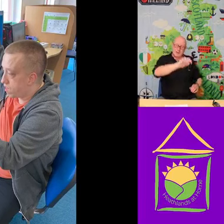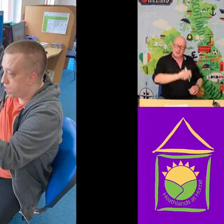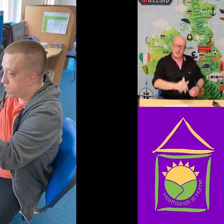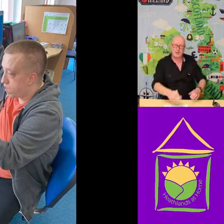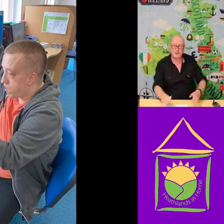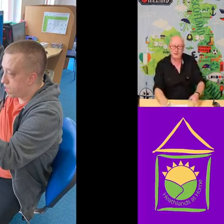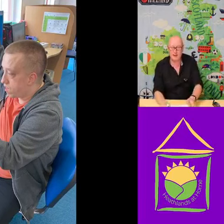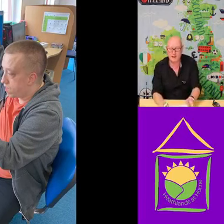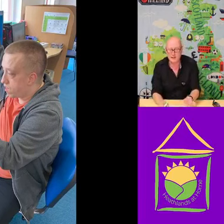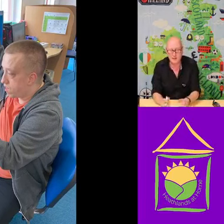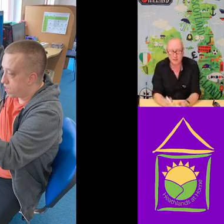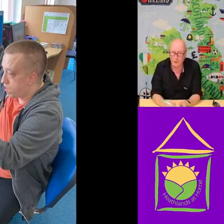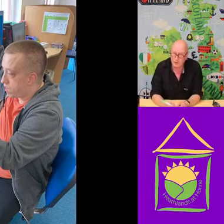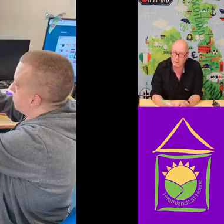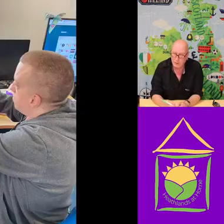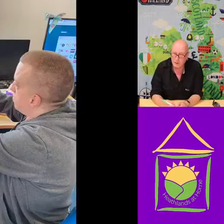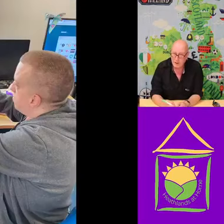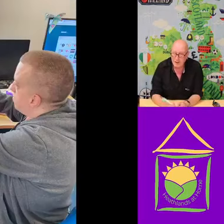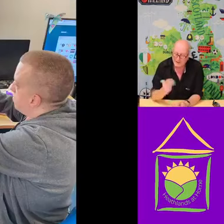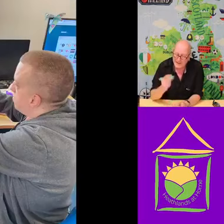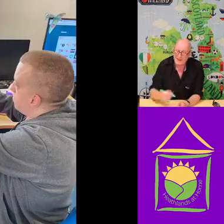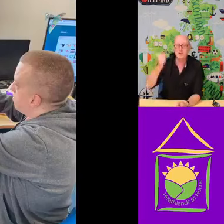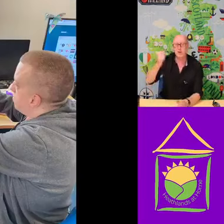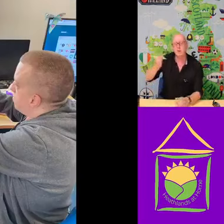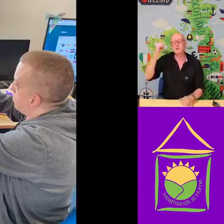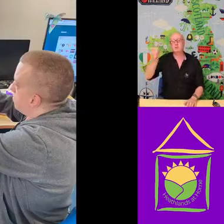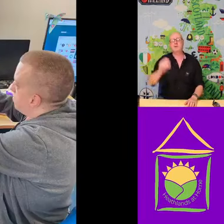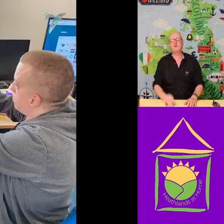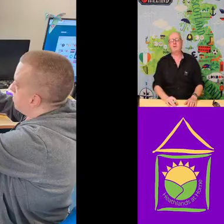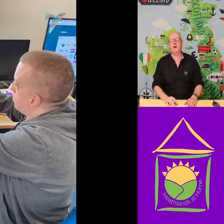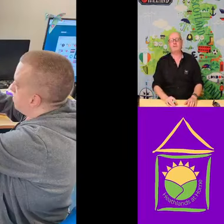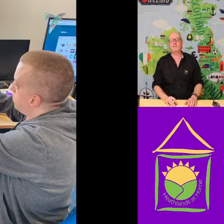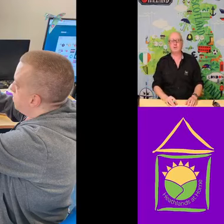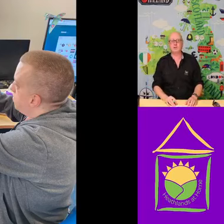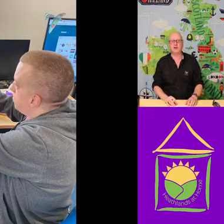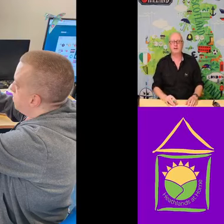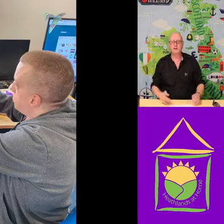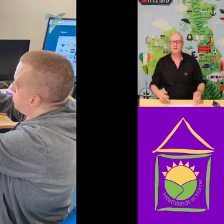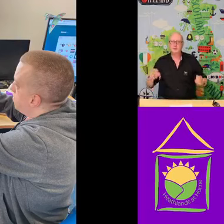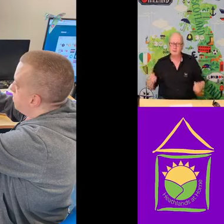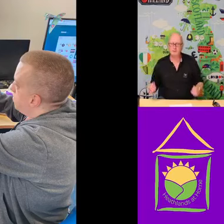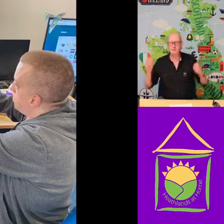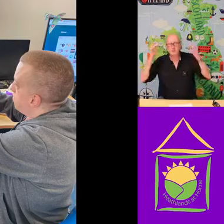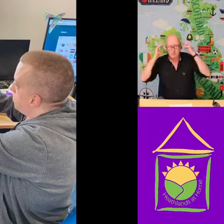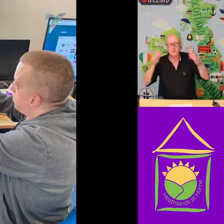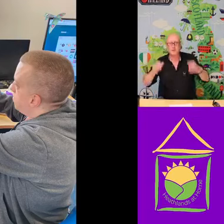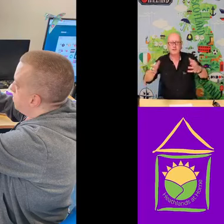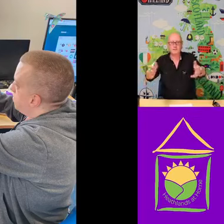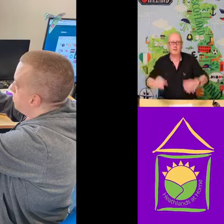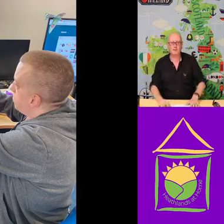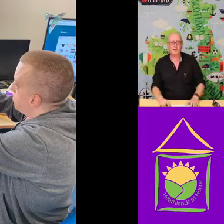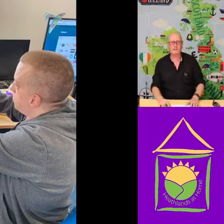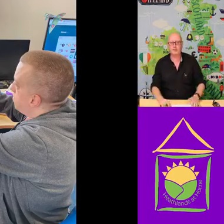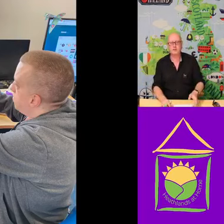Seriously, Daniel, well done. Yeah, and again, doing something different, rather than just like, ooh, plugged in on the computer or